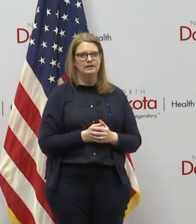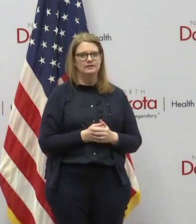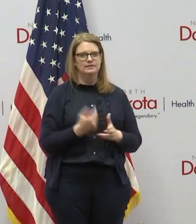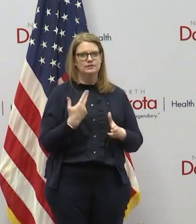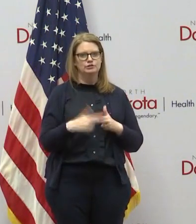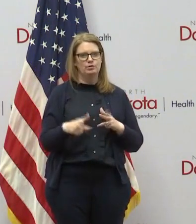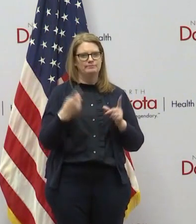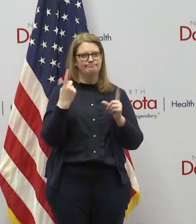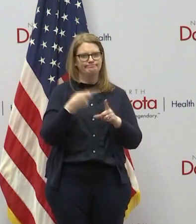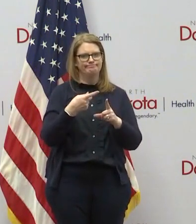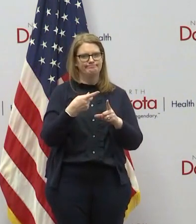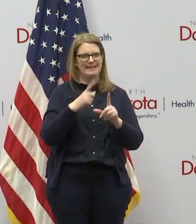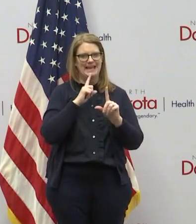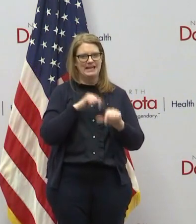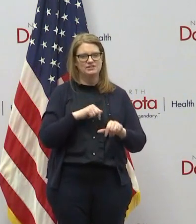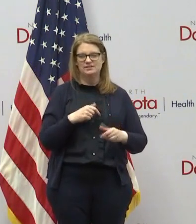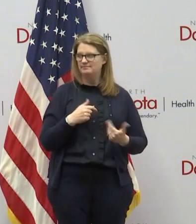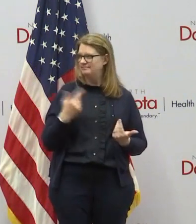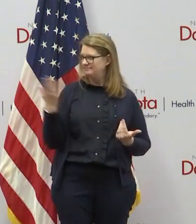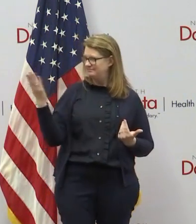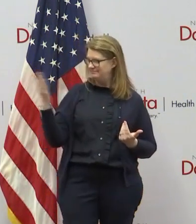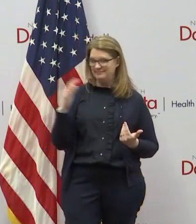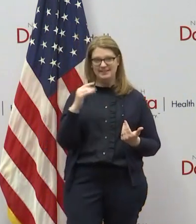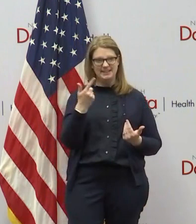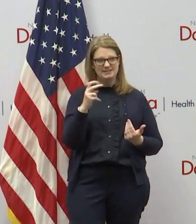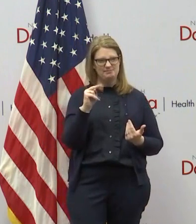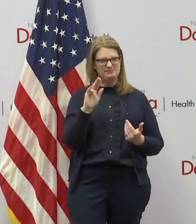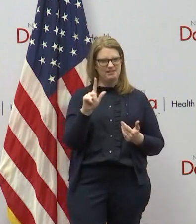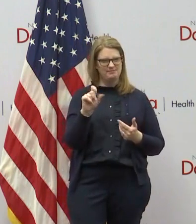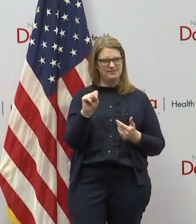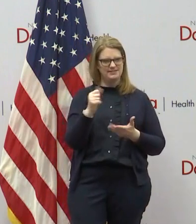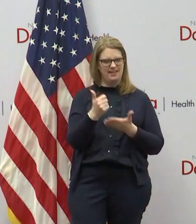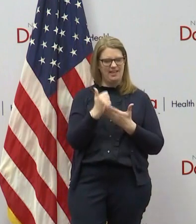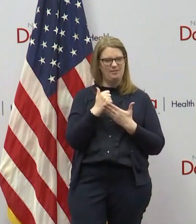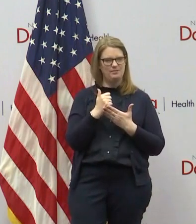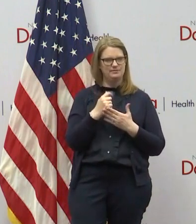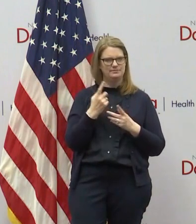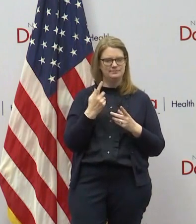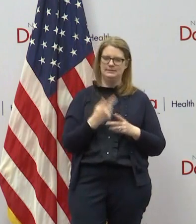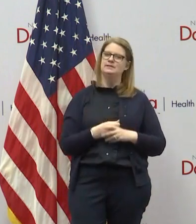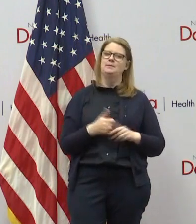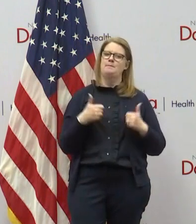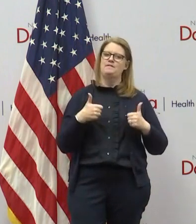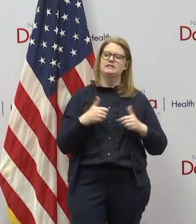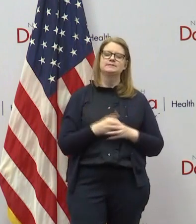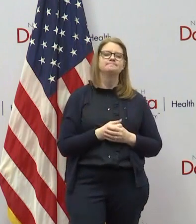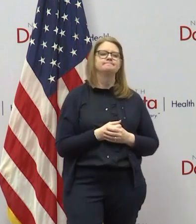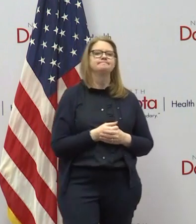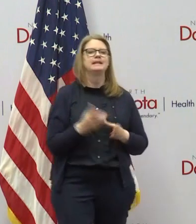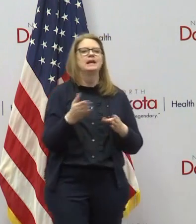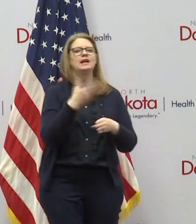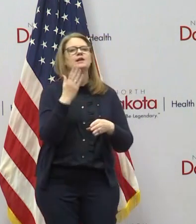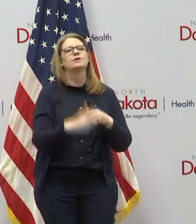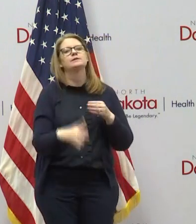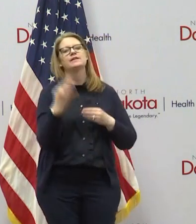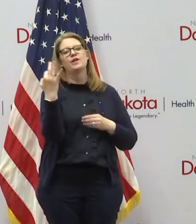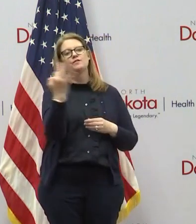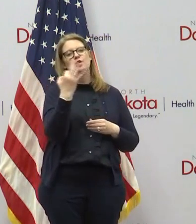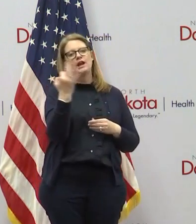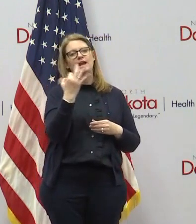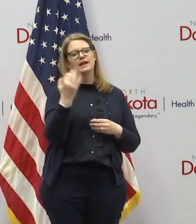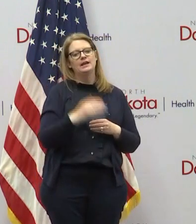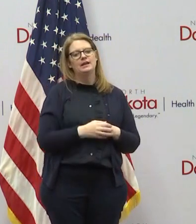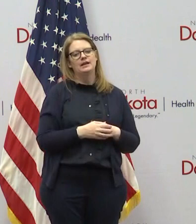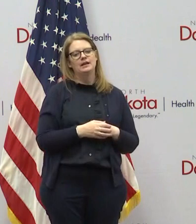Short, accurate answers. That's why you got generals helping you out. Like that, we're on track. Okay, closing out for Friday.